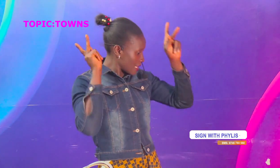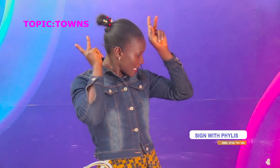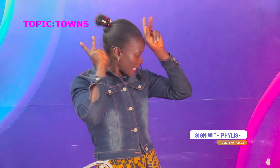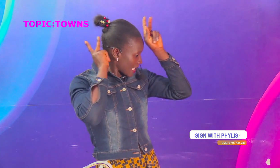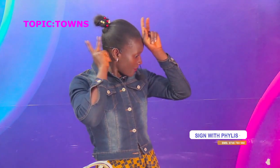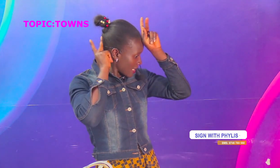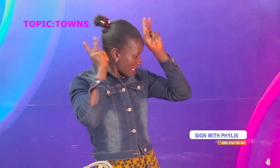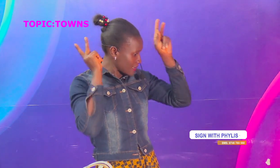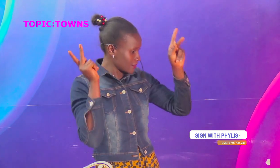Kakamega,